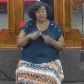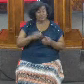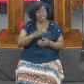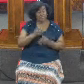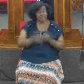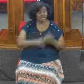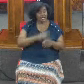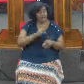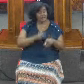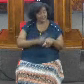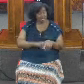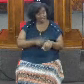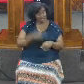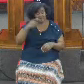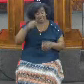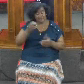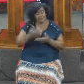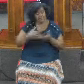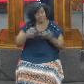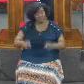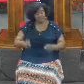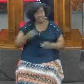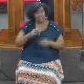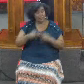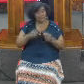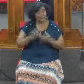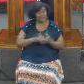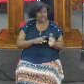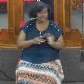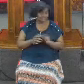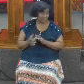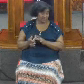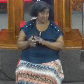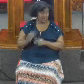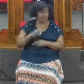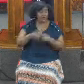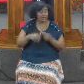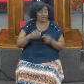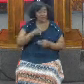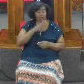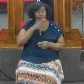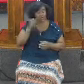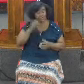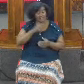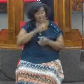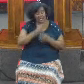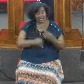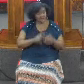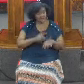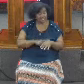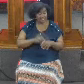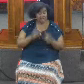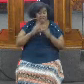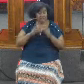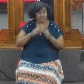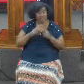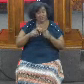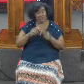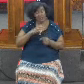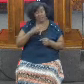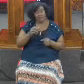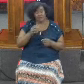time you told someone about Jesus? When was the last time you talked to somebody about your favorite